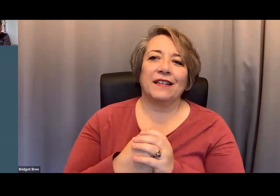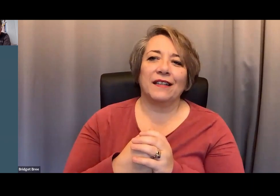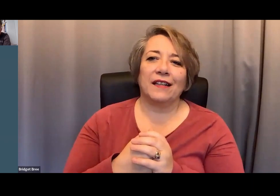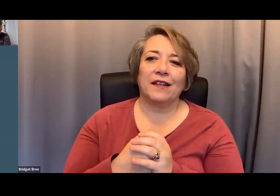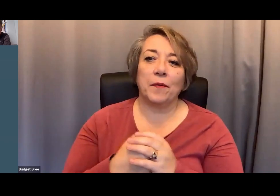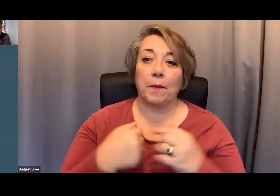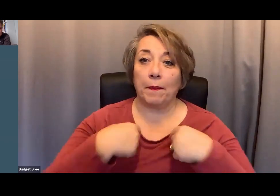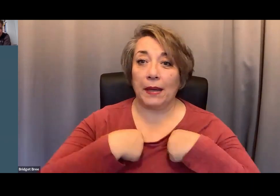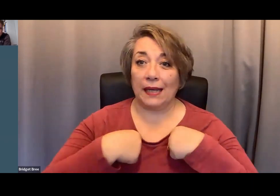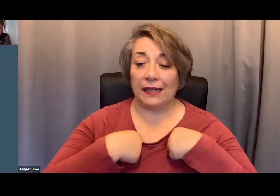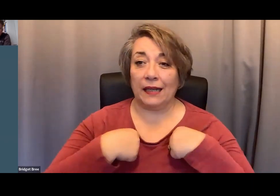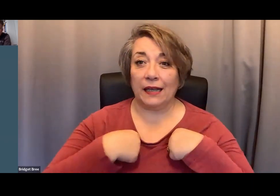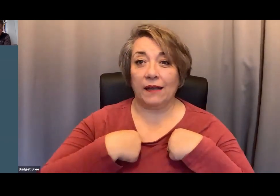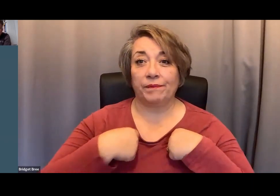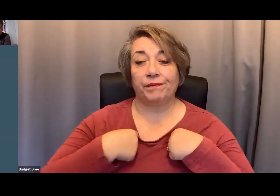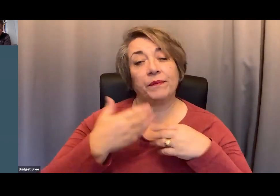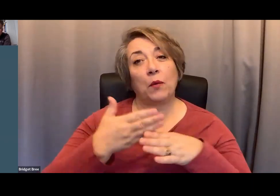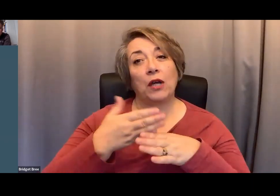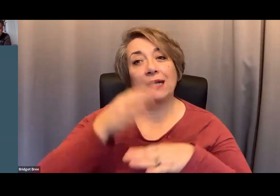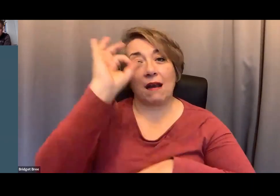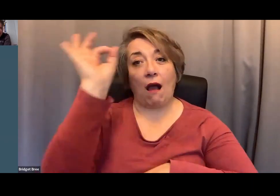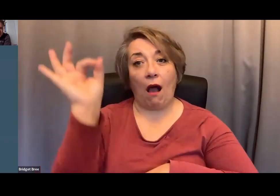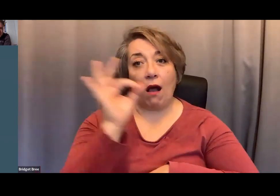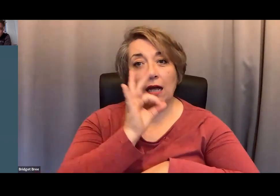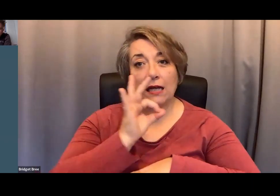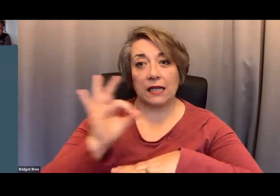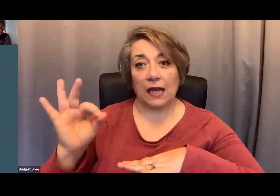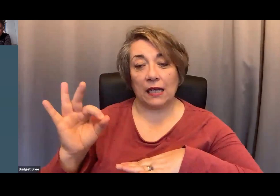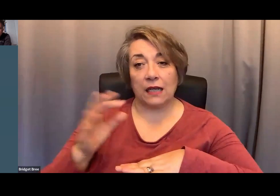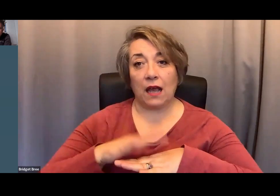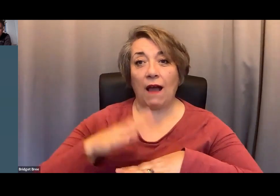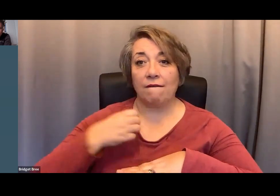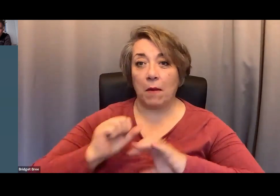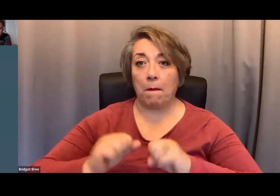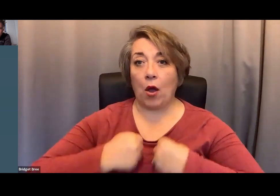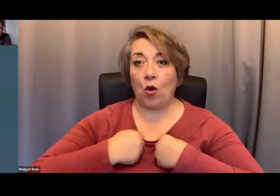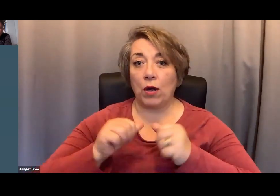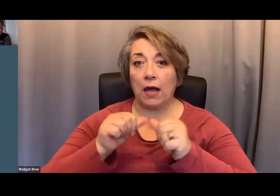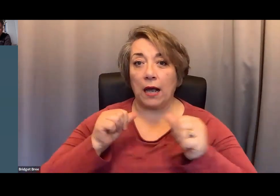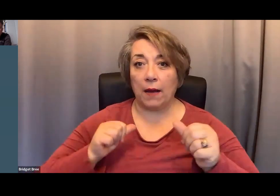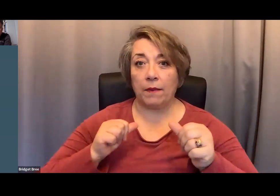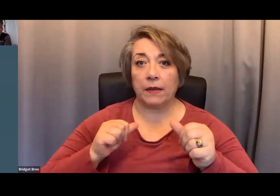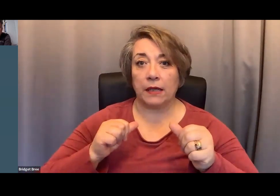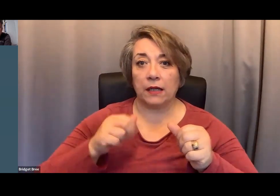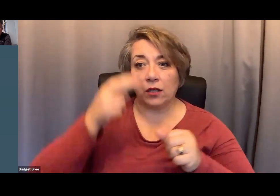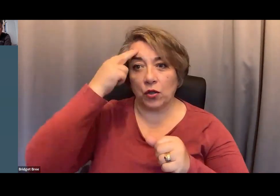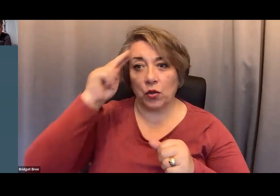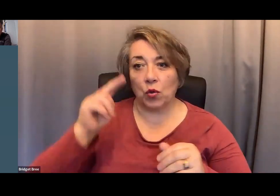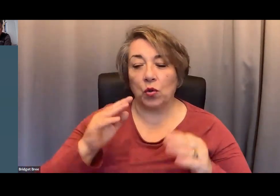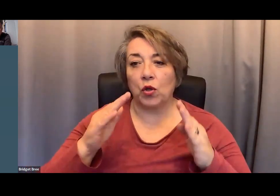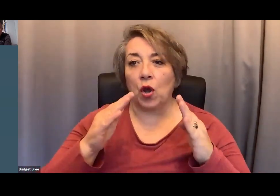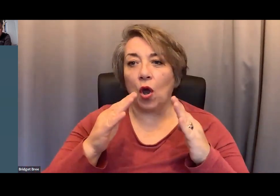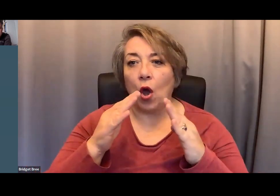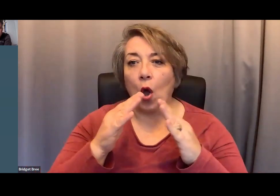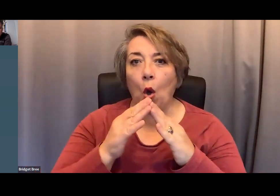me, I'm an architect. I have started a company that is called Home.Earth, and we want to do people and planet